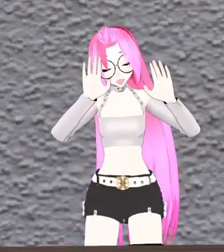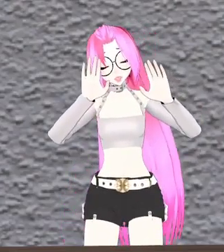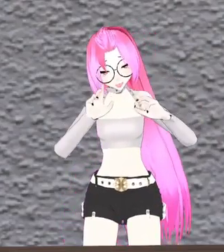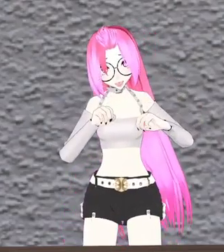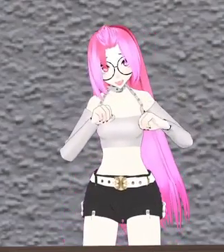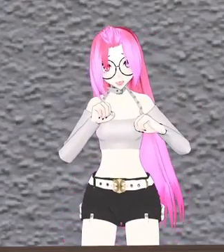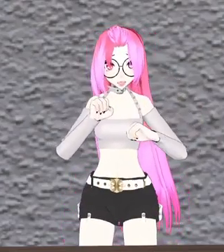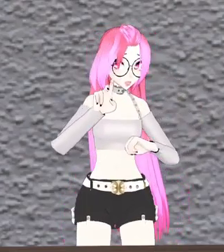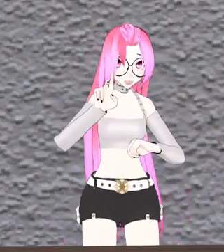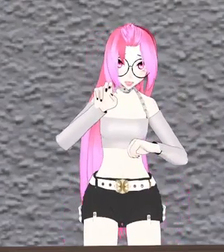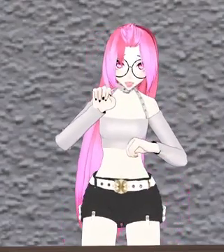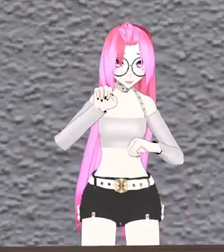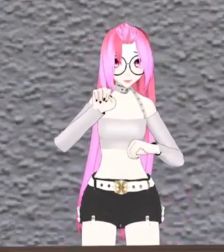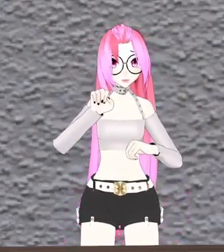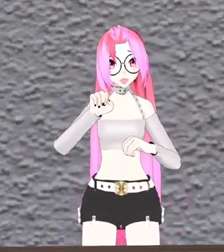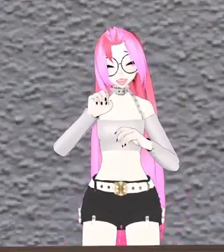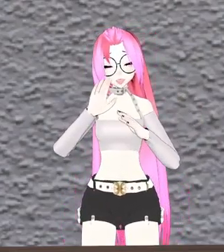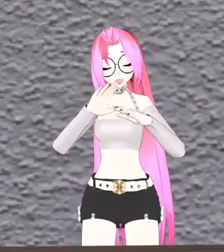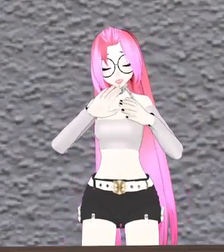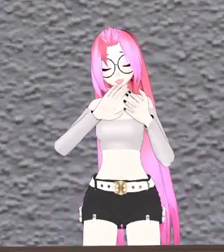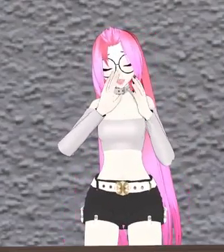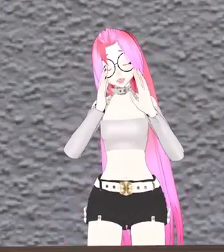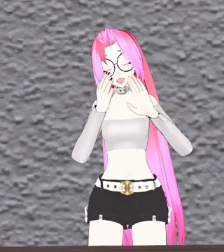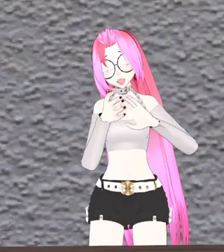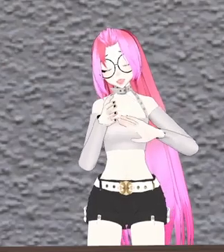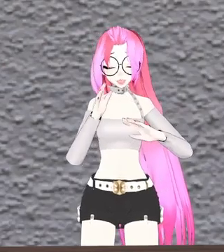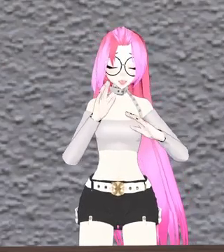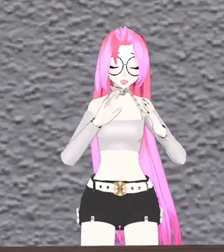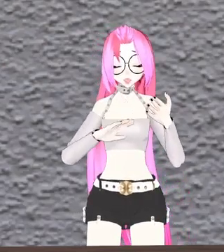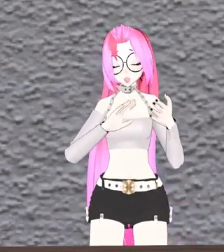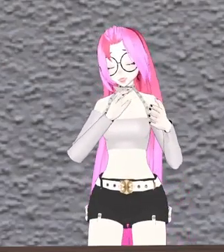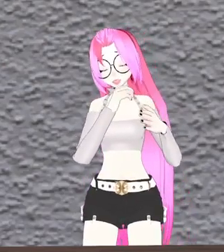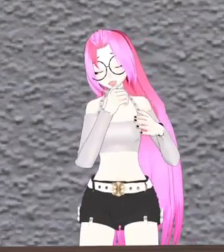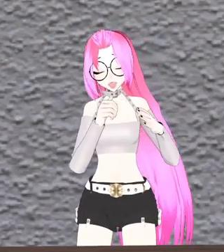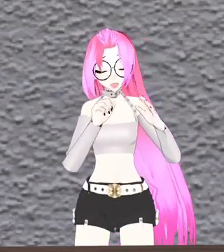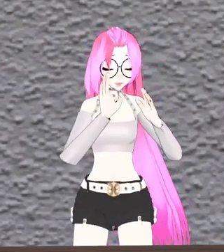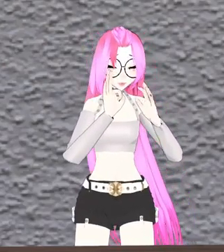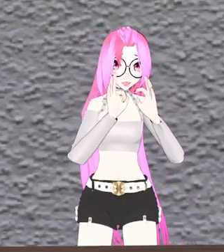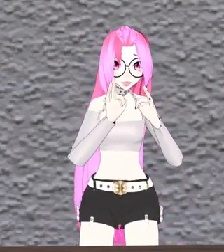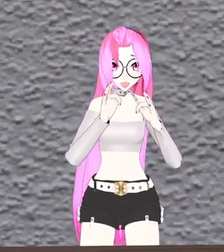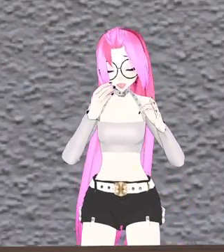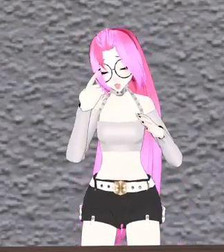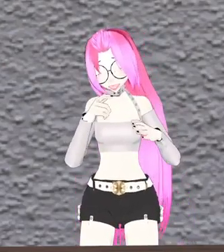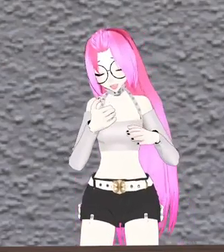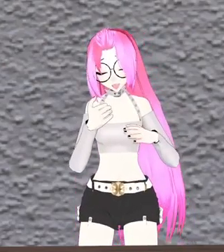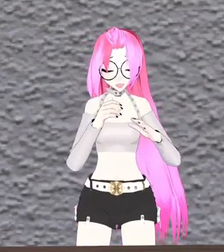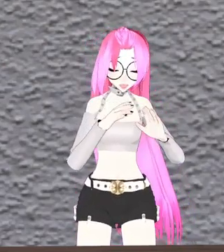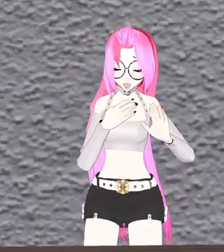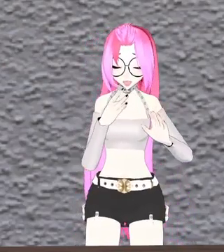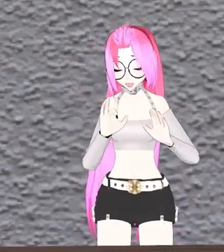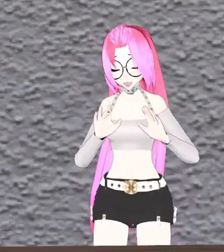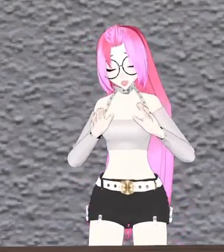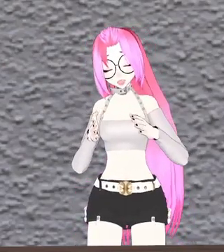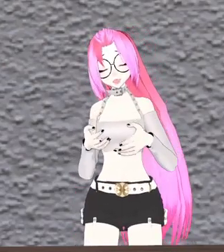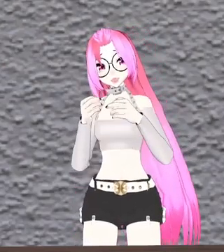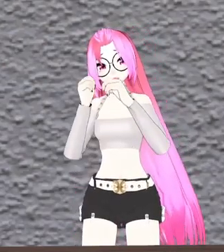could choose to accept it or say no. And then let's say it becomes, you know, not defining for yourself, or you don't like it anymore, then you